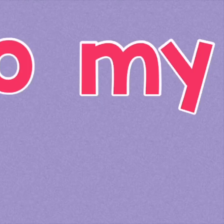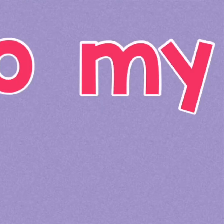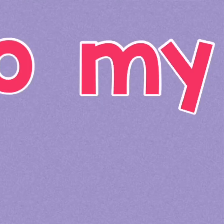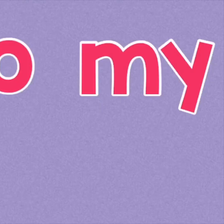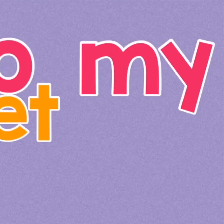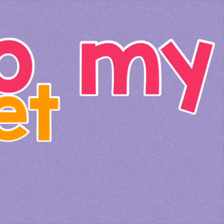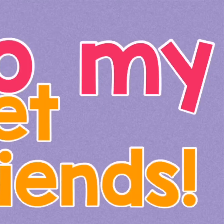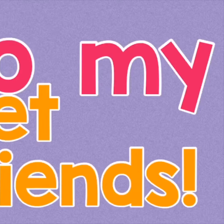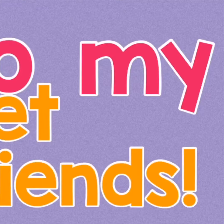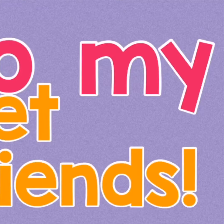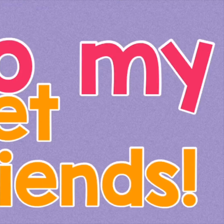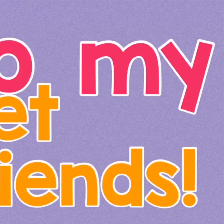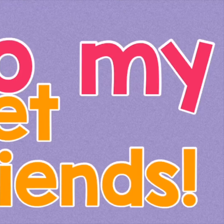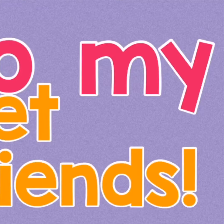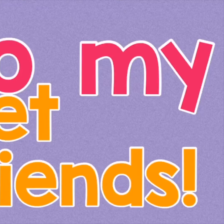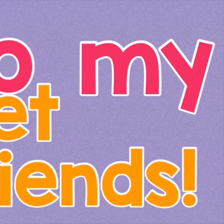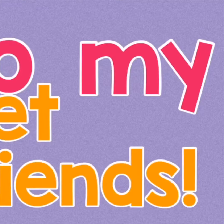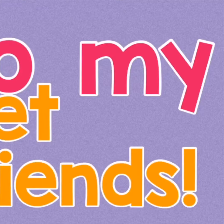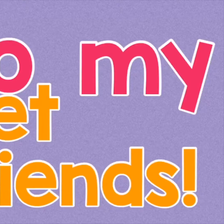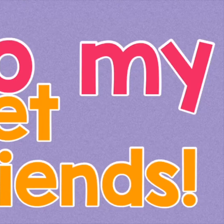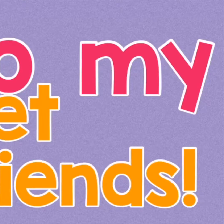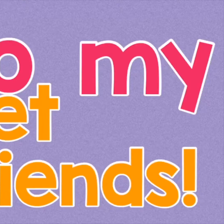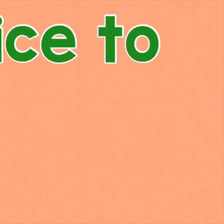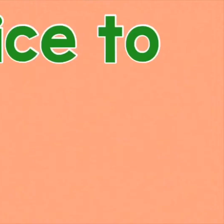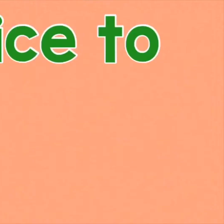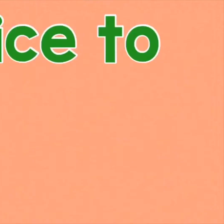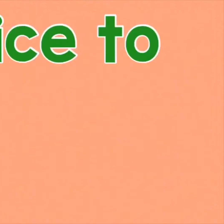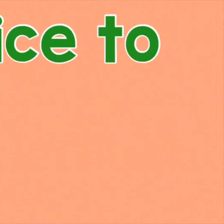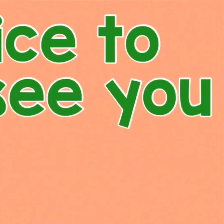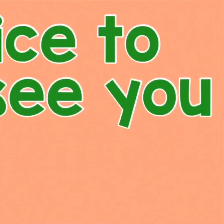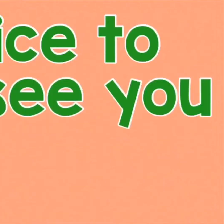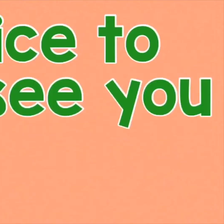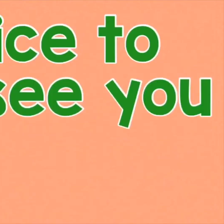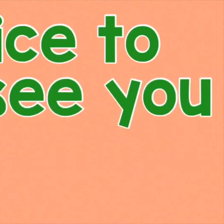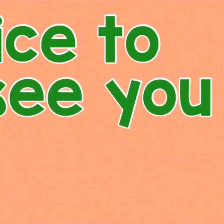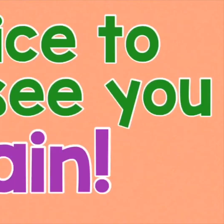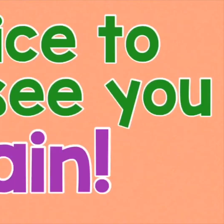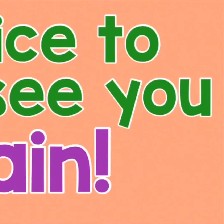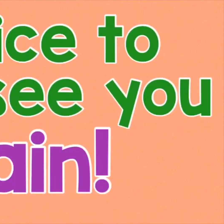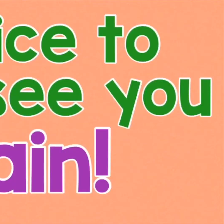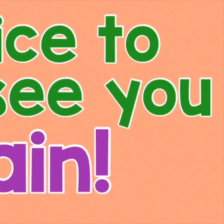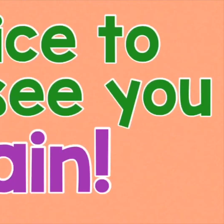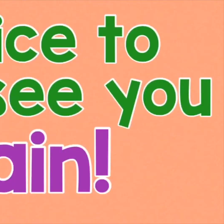Hello, my sweet friends. It's nice to see you